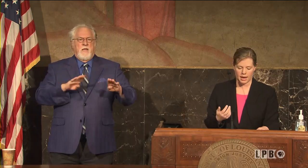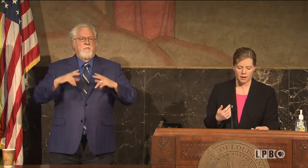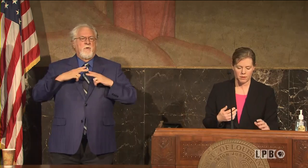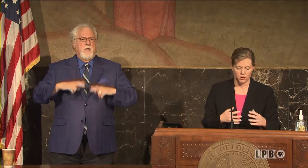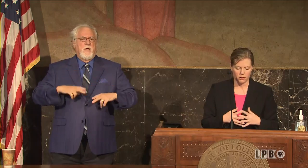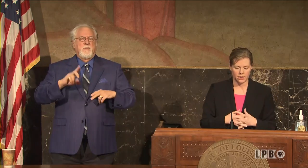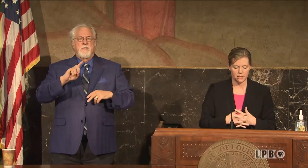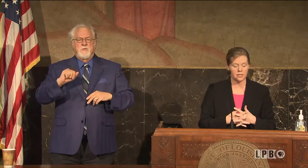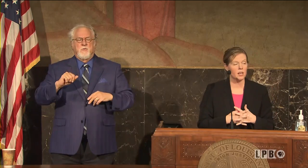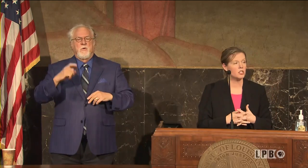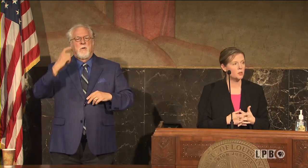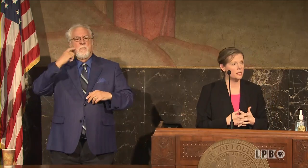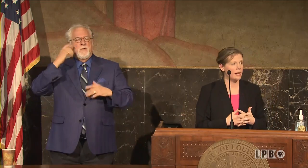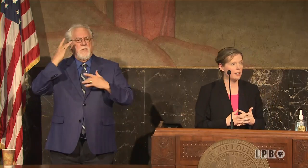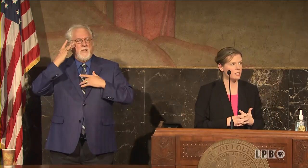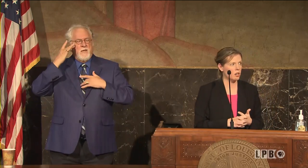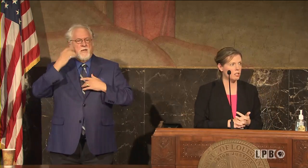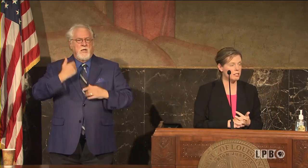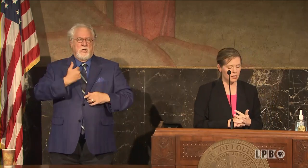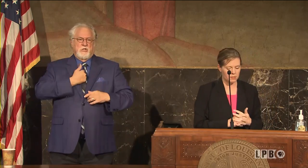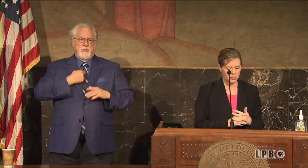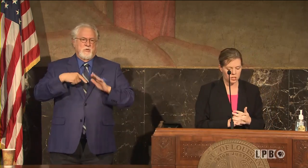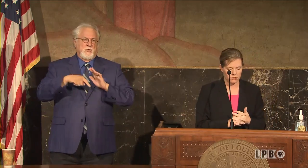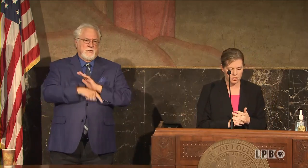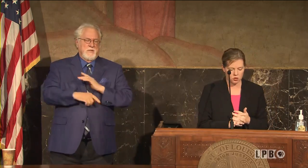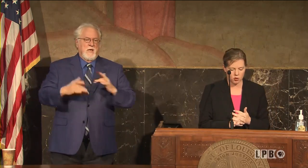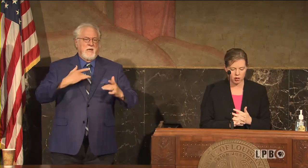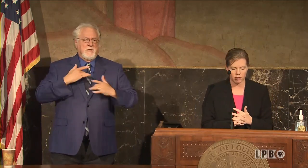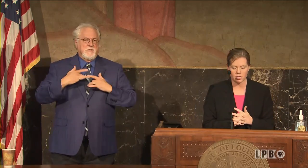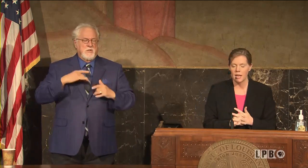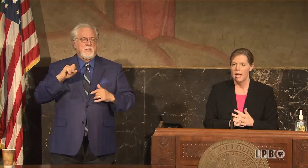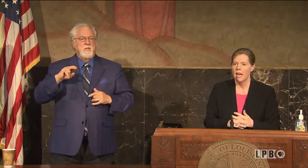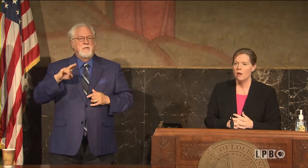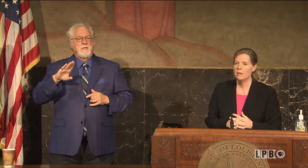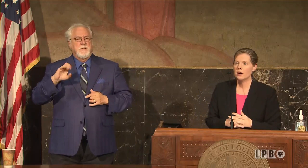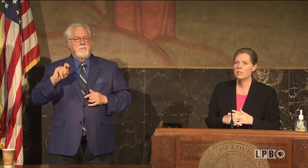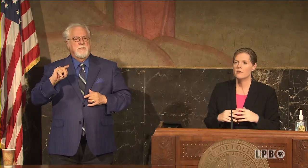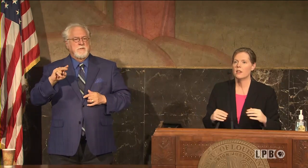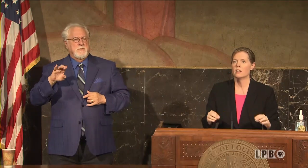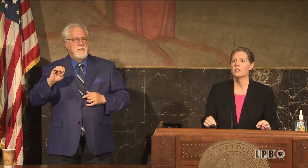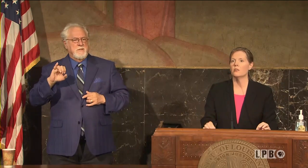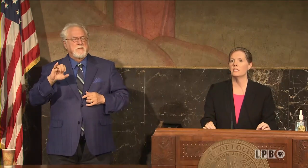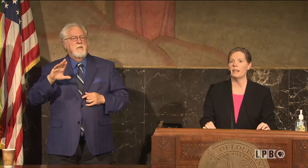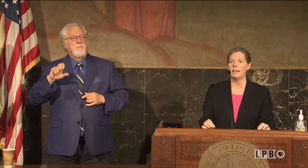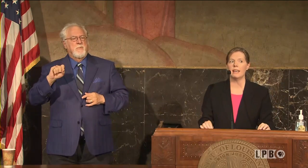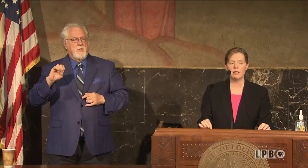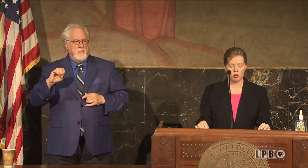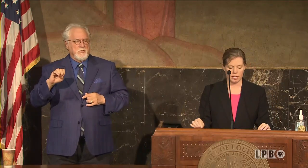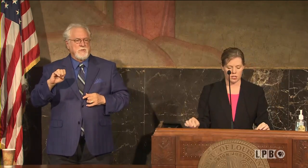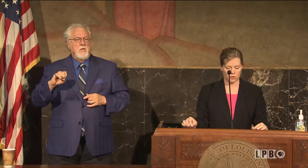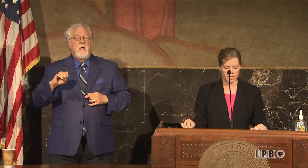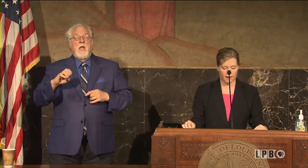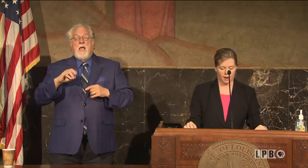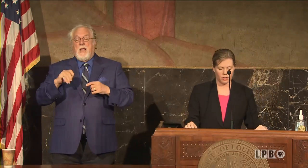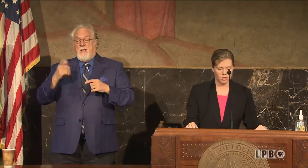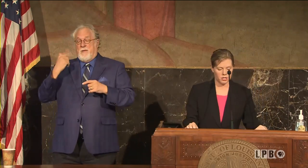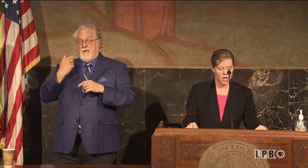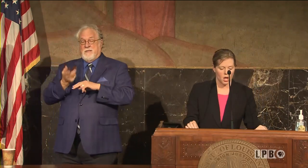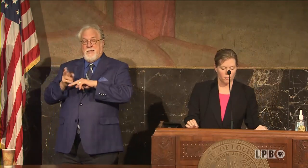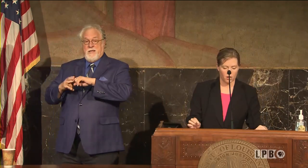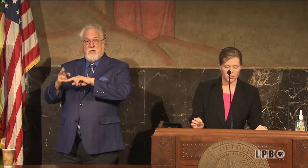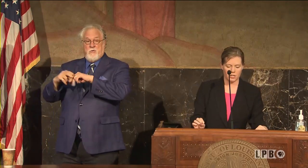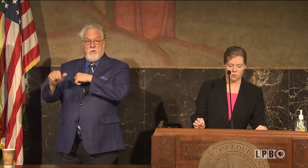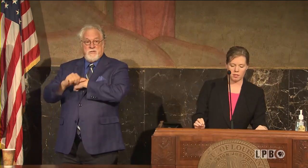disorders like mental illness, suicide concerns, and substance use disorders. And because of their associated increased risk